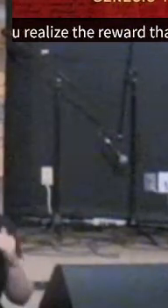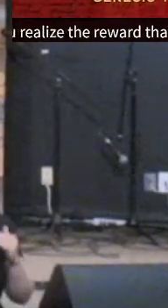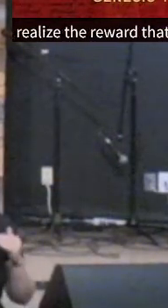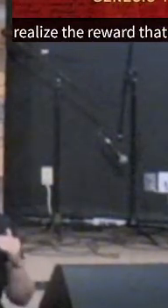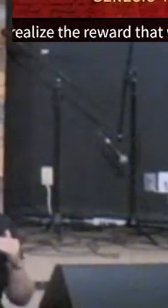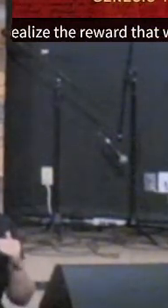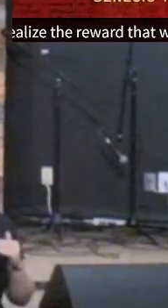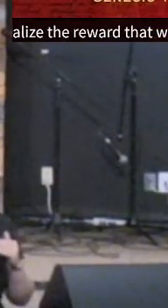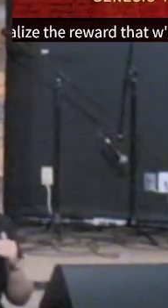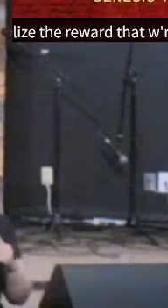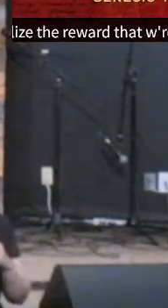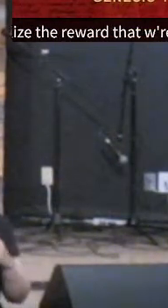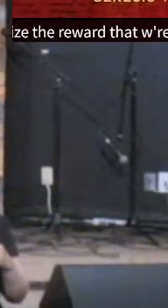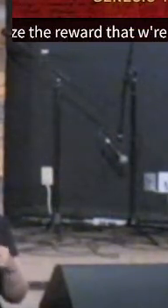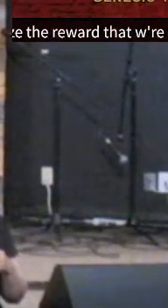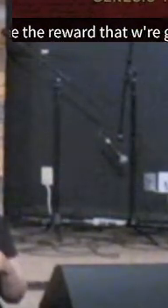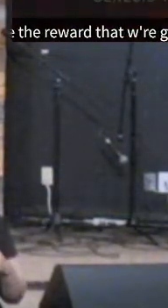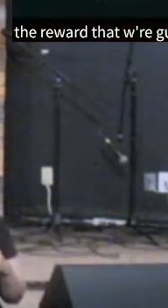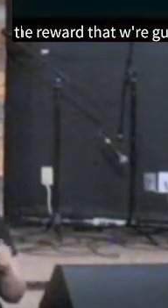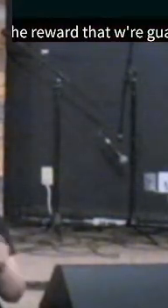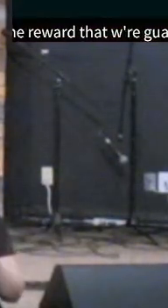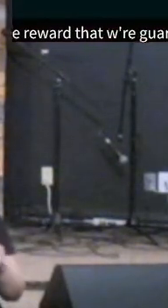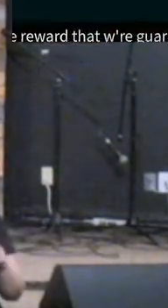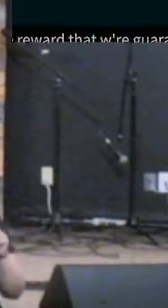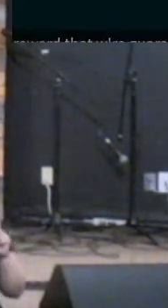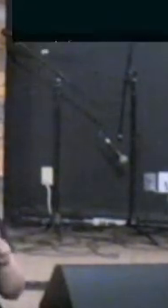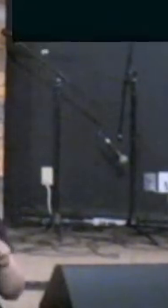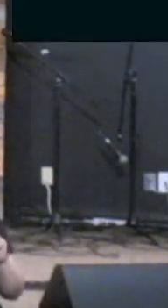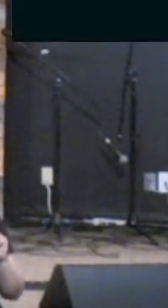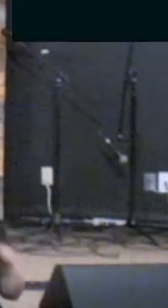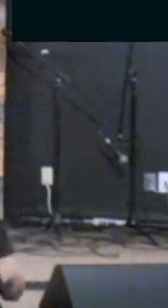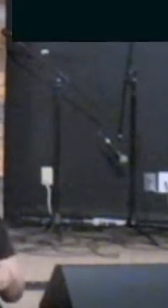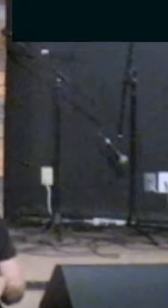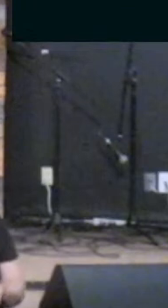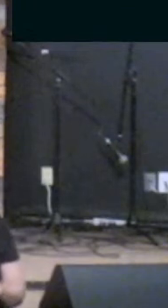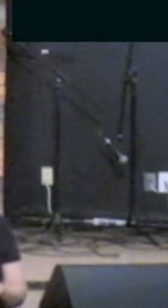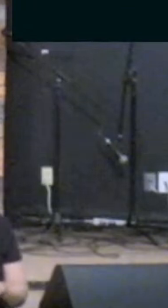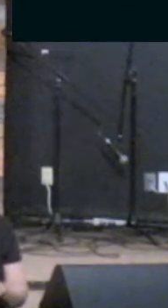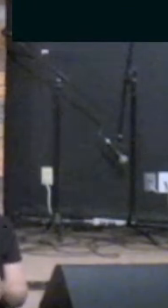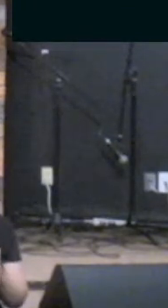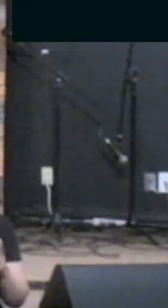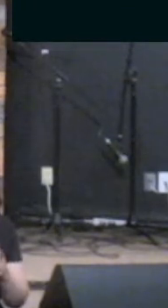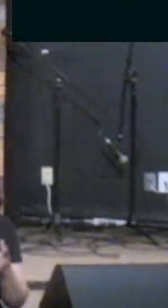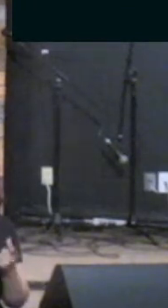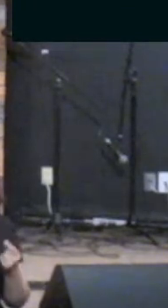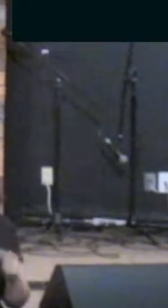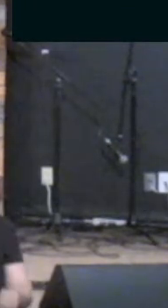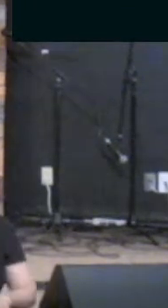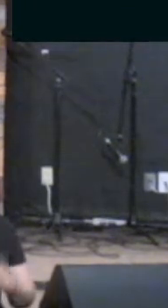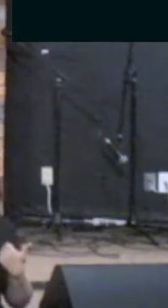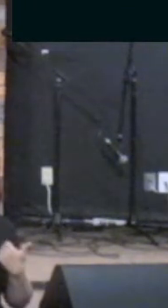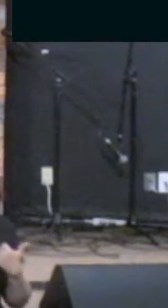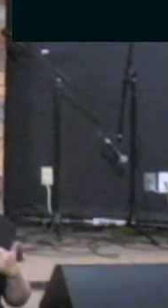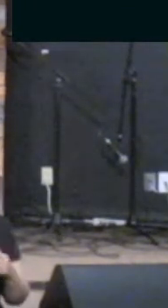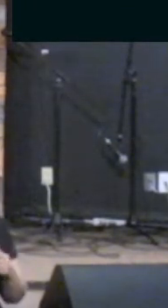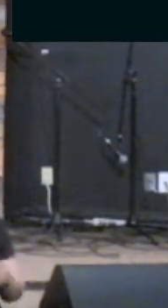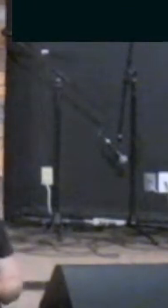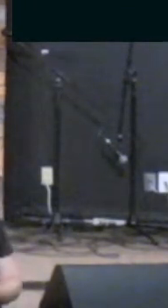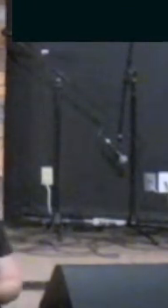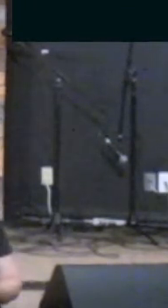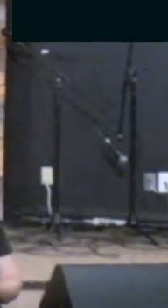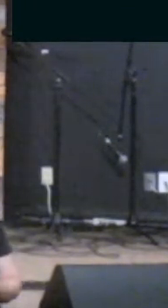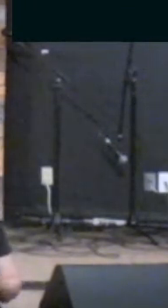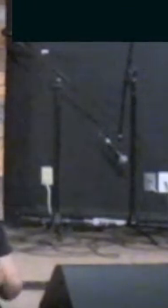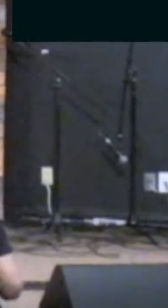to the next slide how would we answer this question what do you do for a living I mean that is how